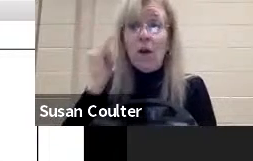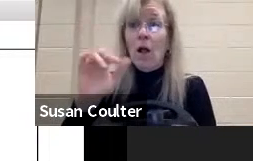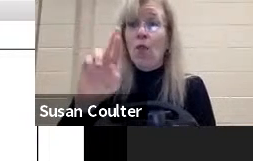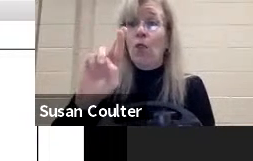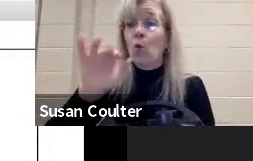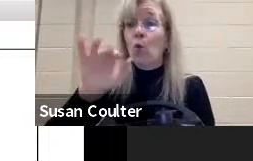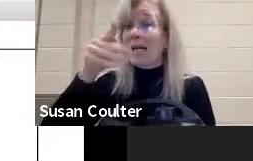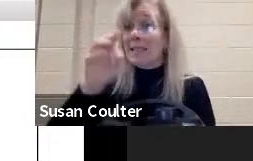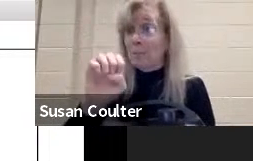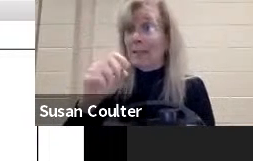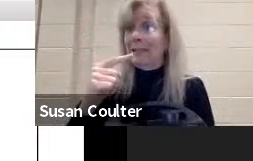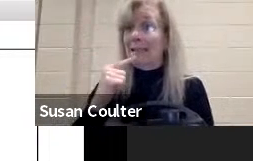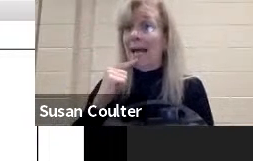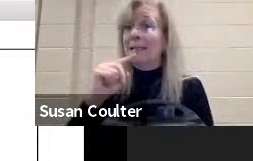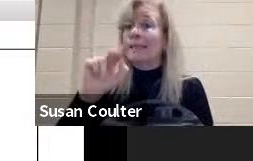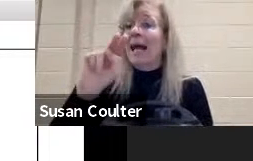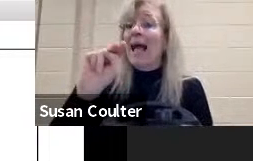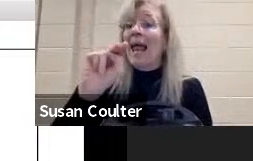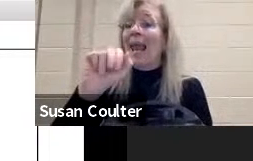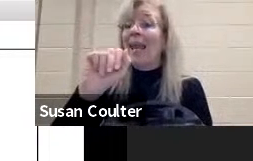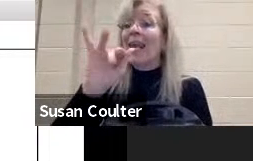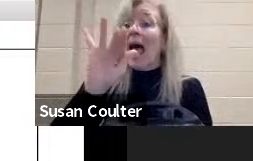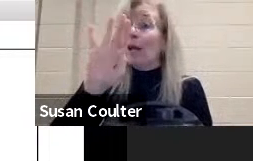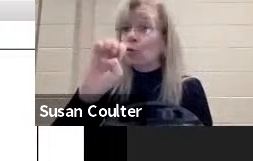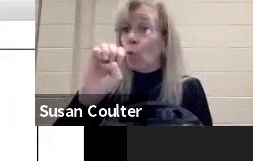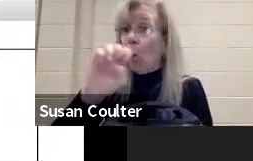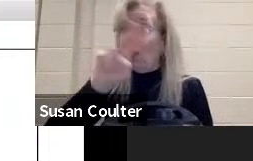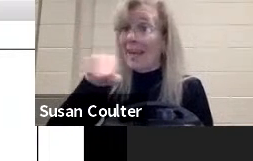if the recipe says